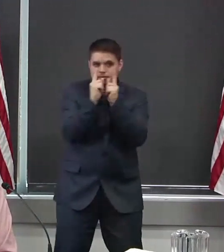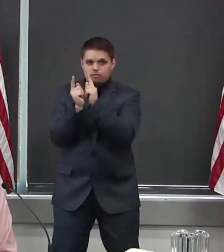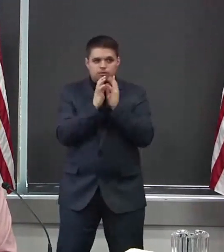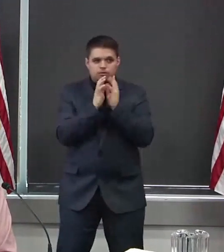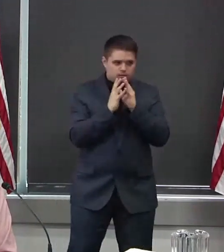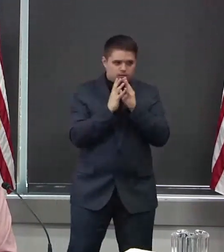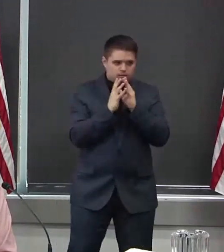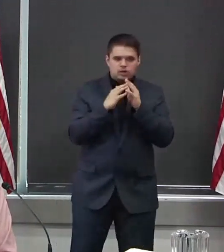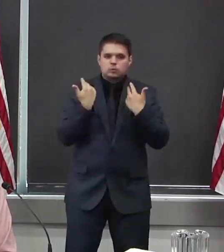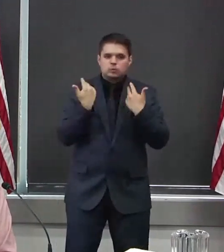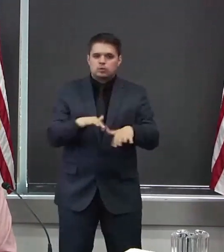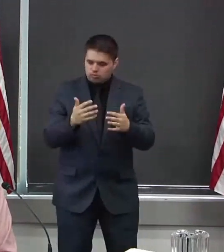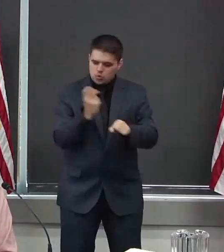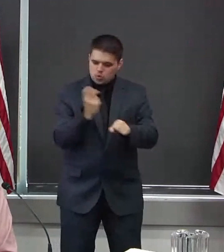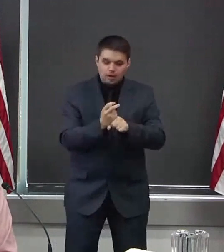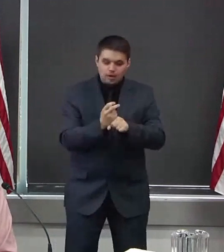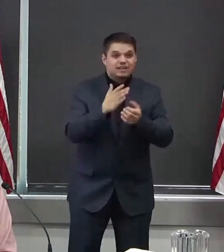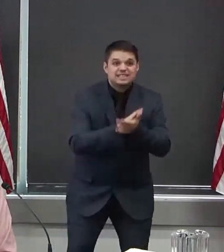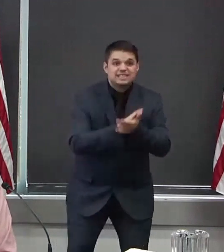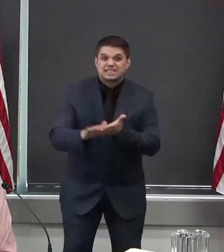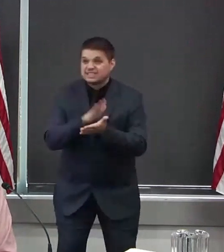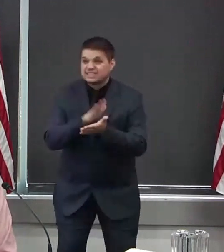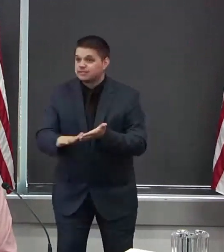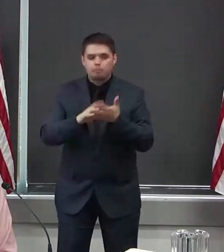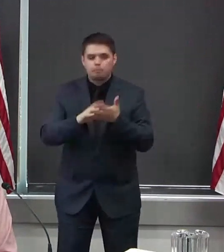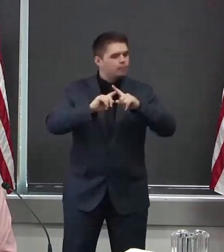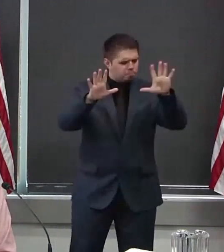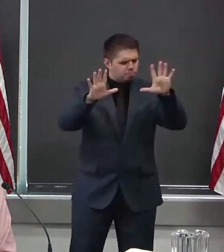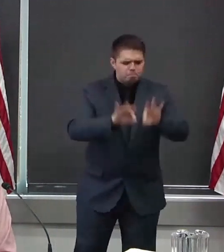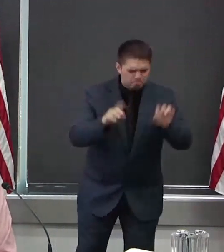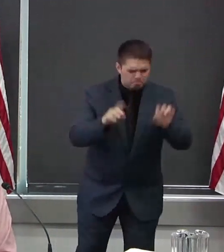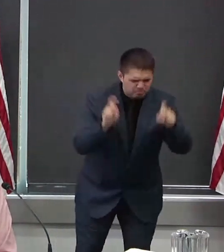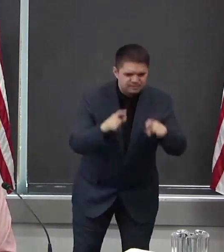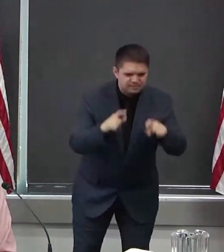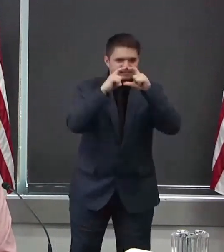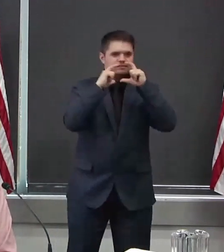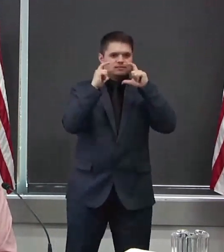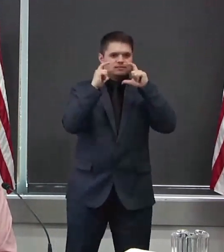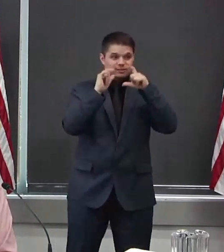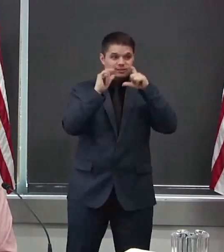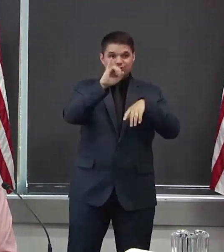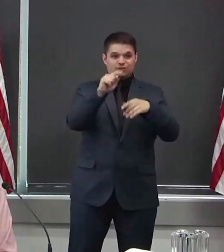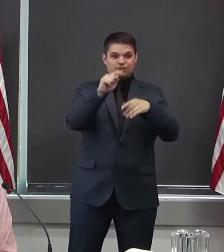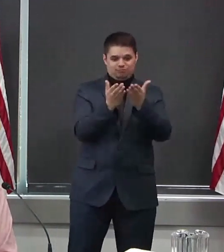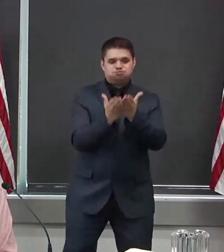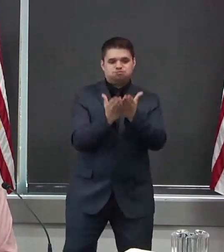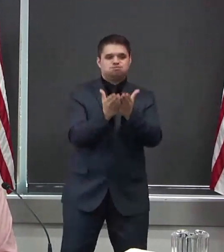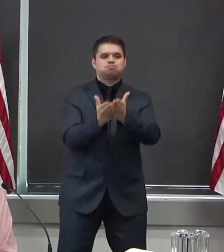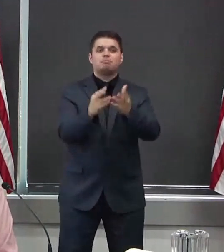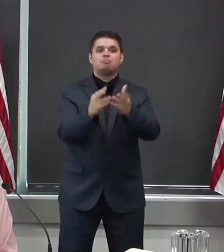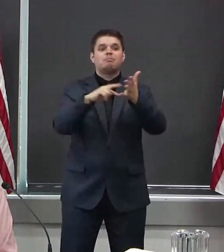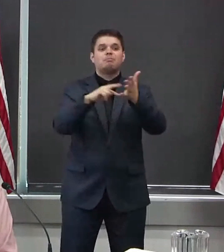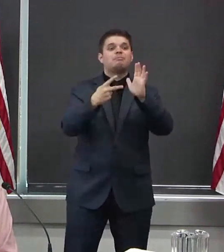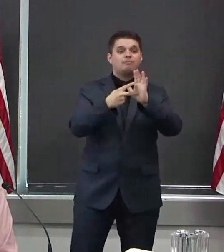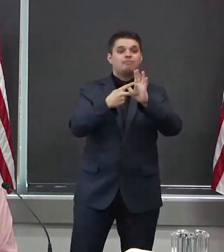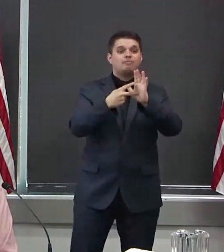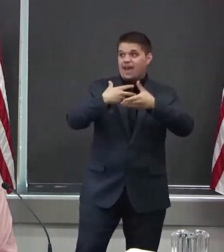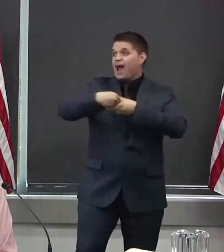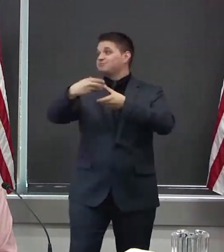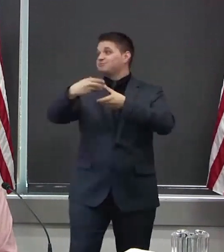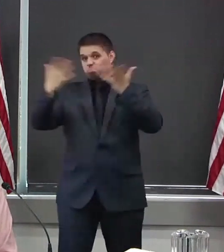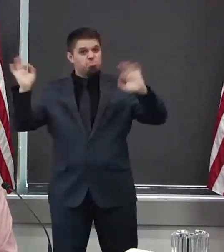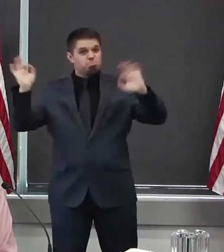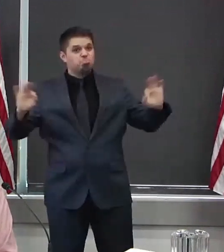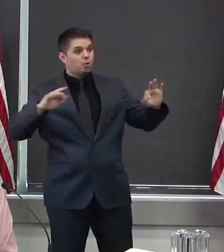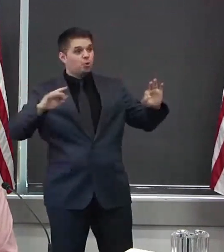on, the use of face coverings. The good news is that when you're on a jet boat, you're outside. The likelihood of transmission from one person to